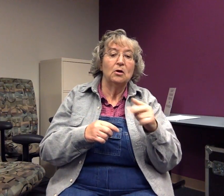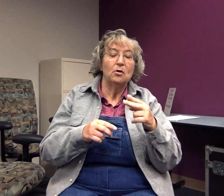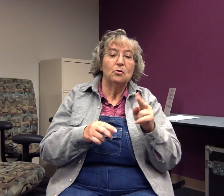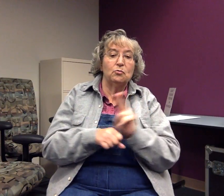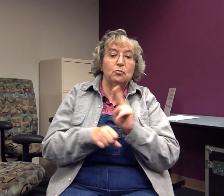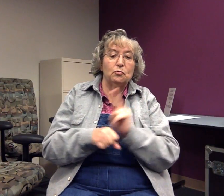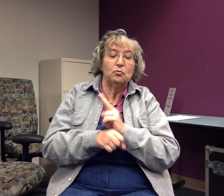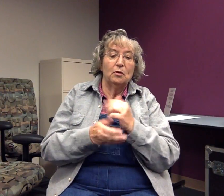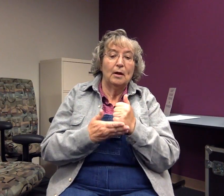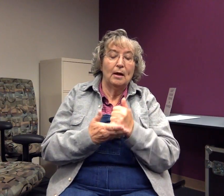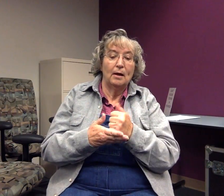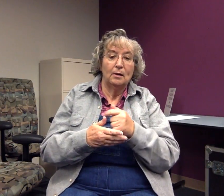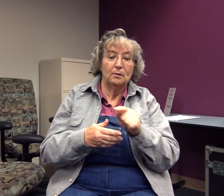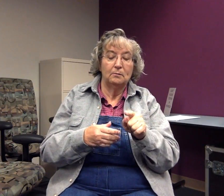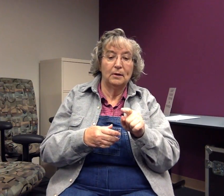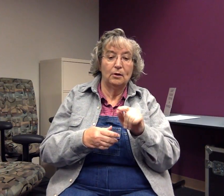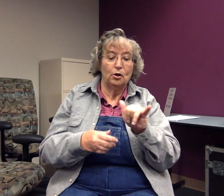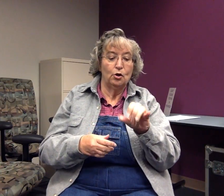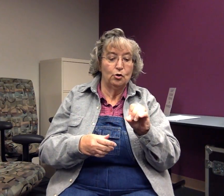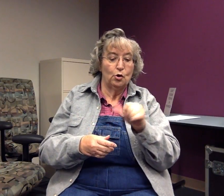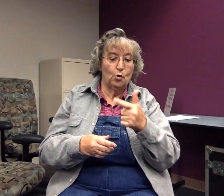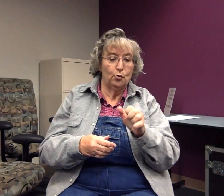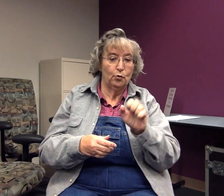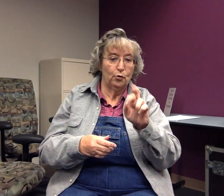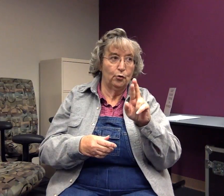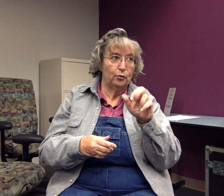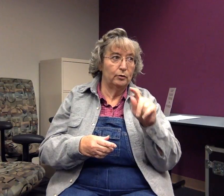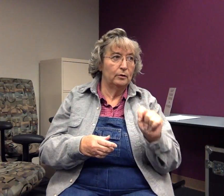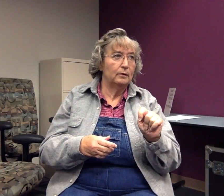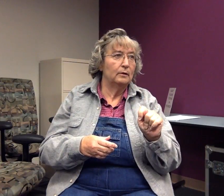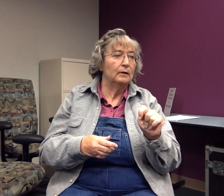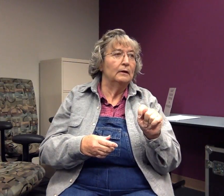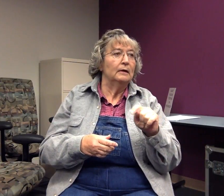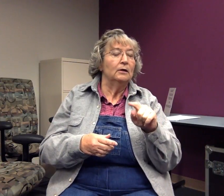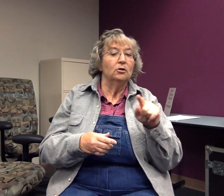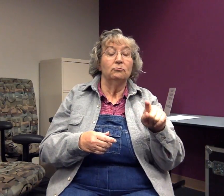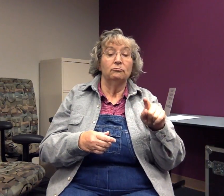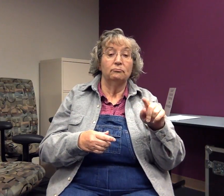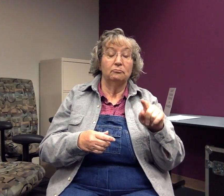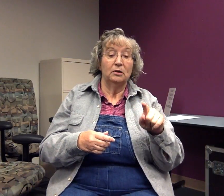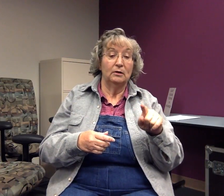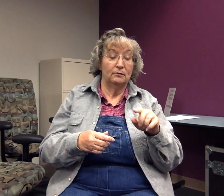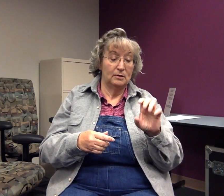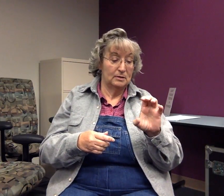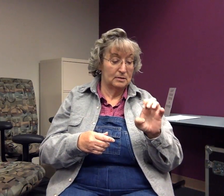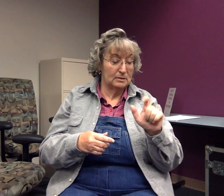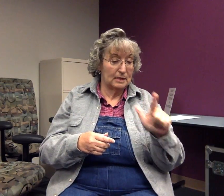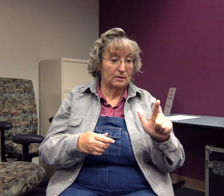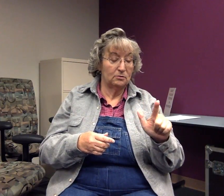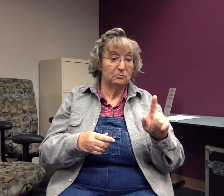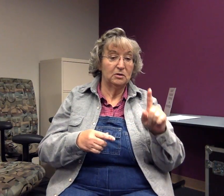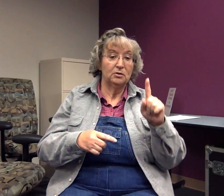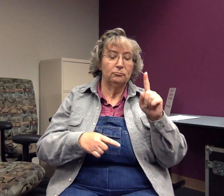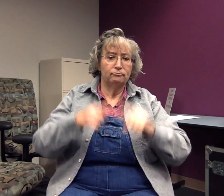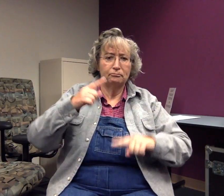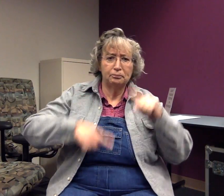Nope, not all cells look like these. In any given organism, different cells carry out very specialized functions. As a result, they can look very